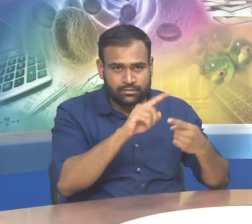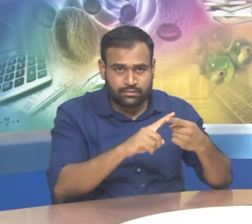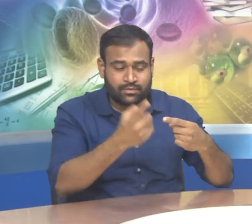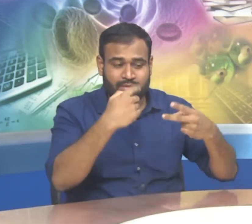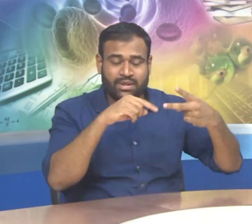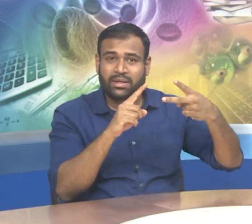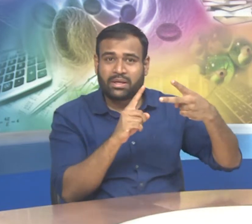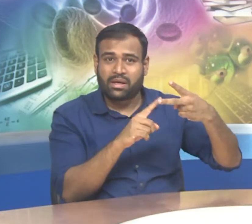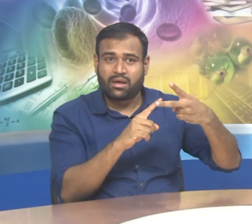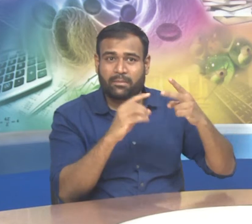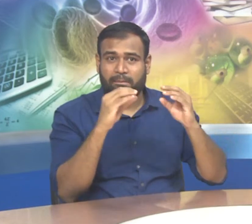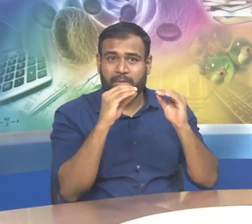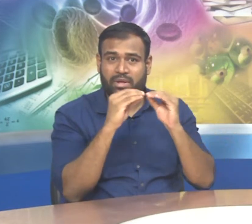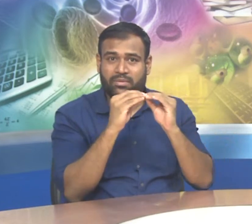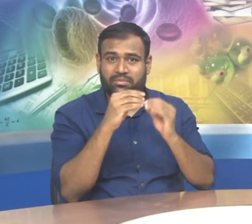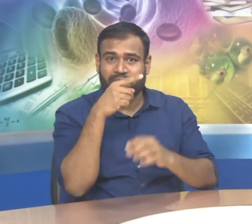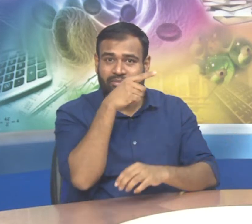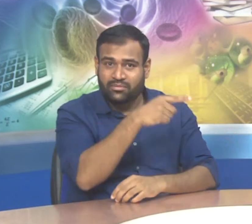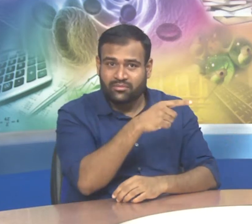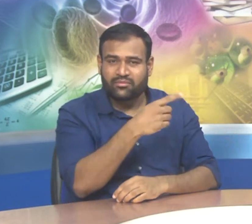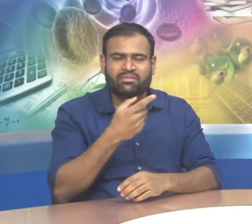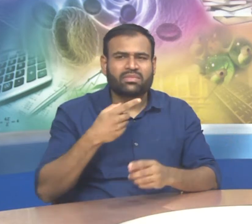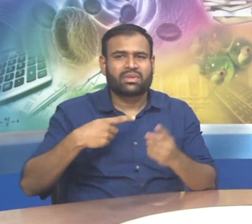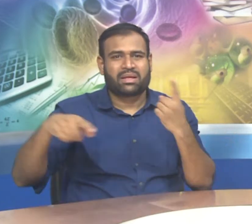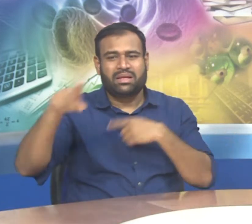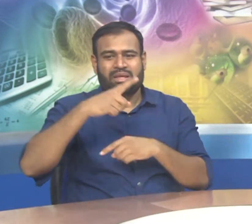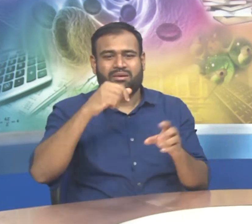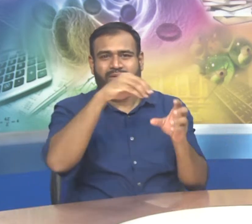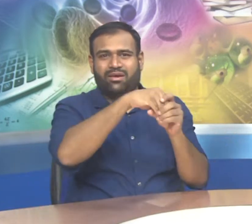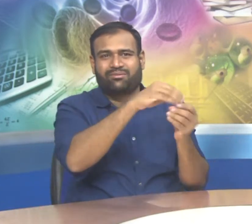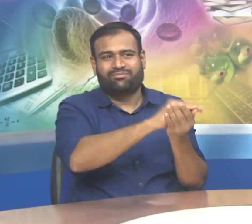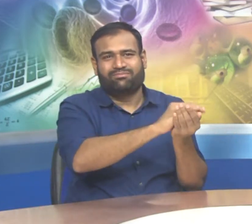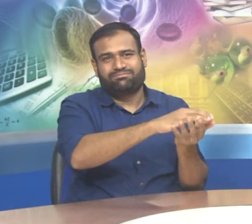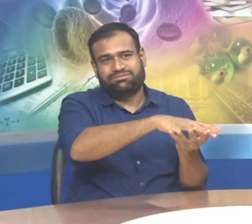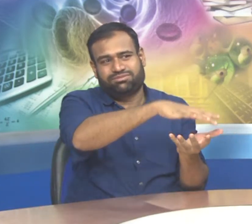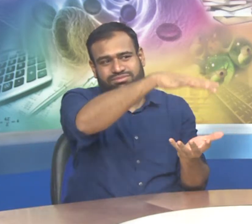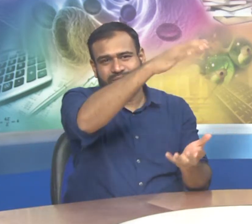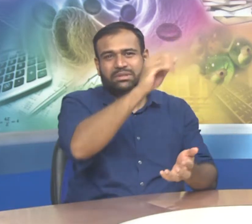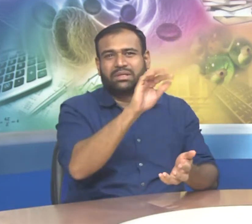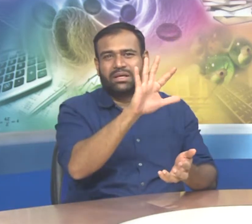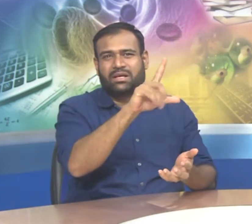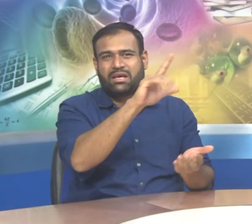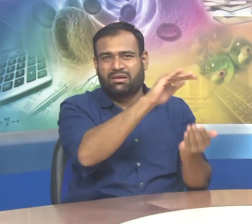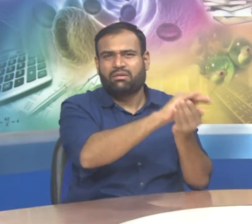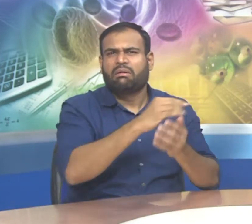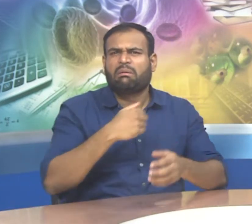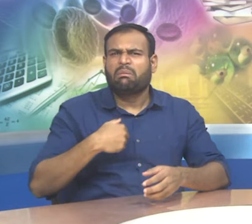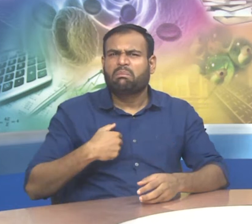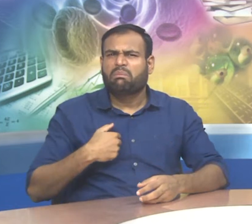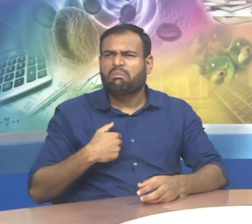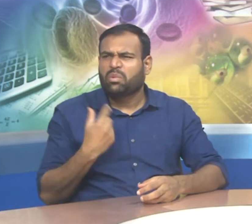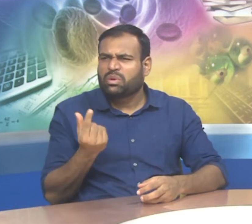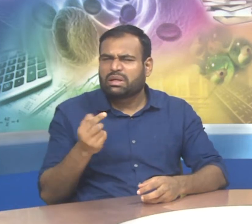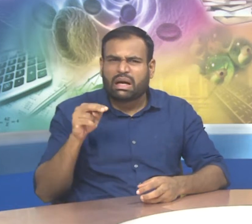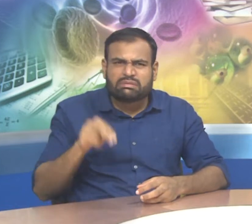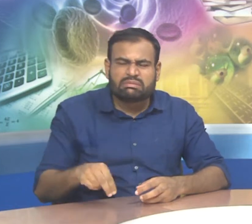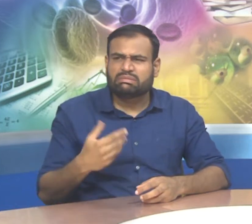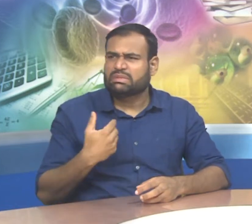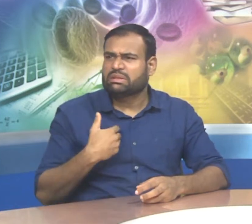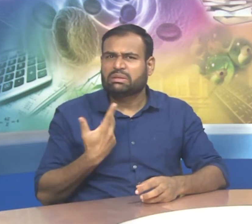will be not at any financial loss. And the B point explains that withdrawal